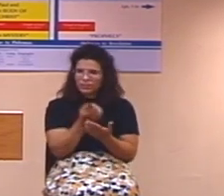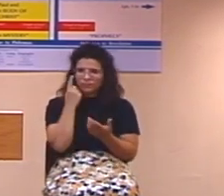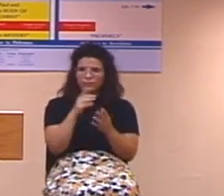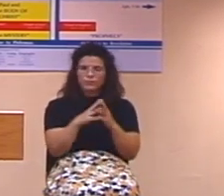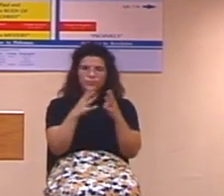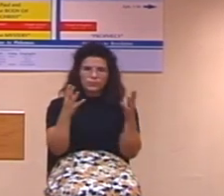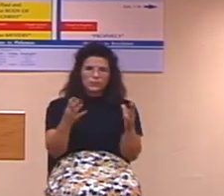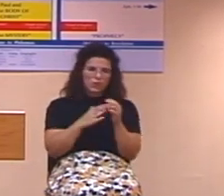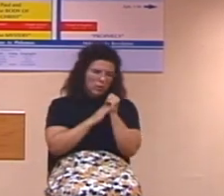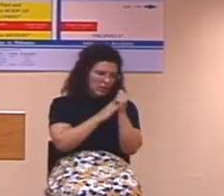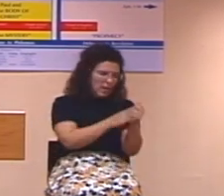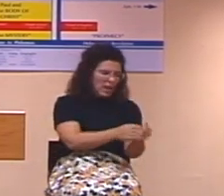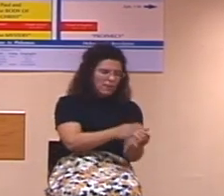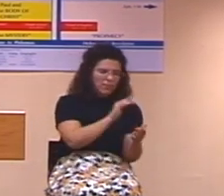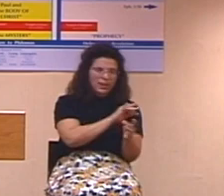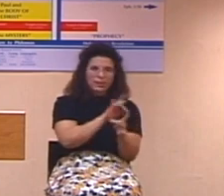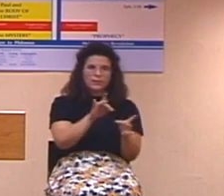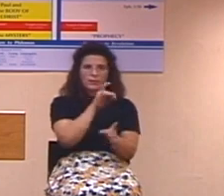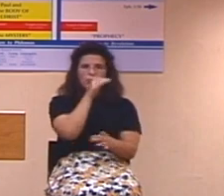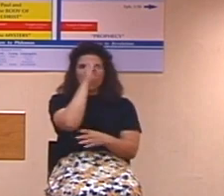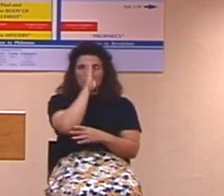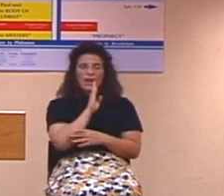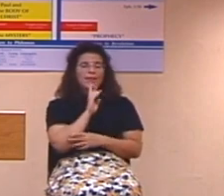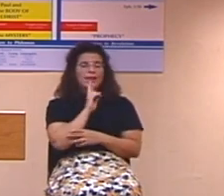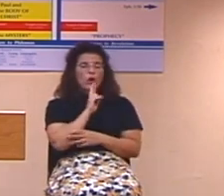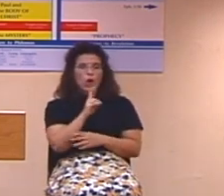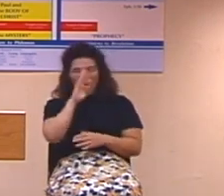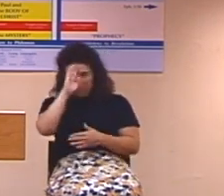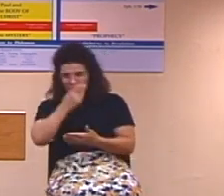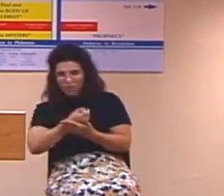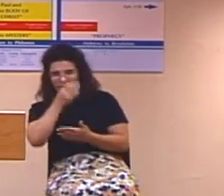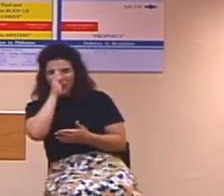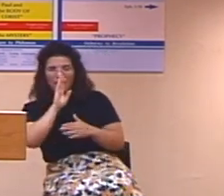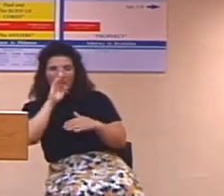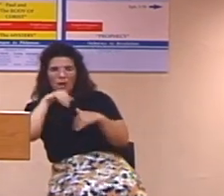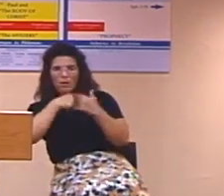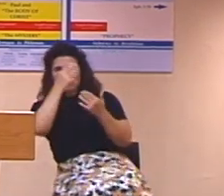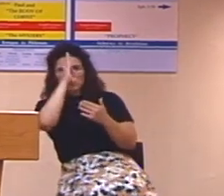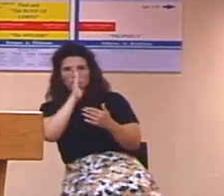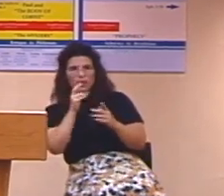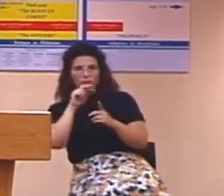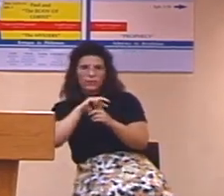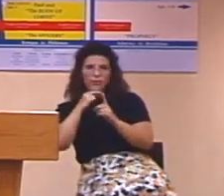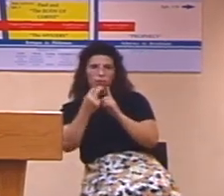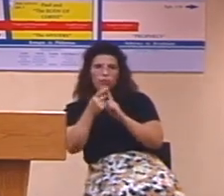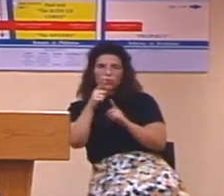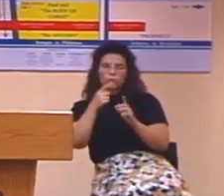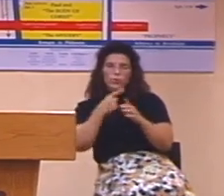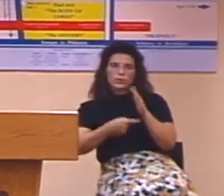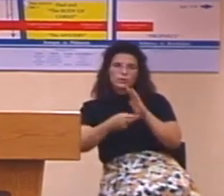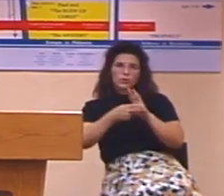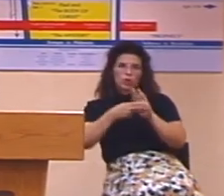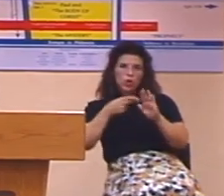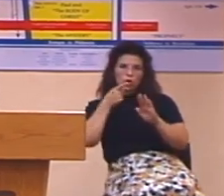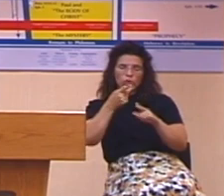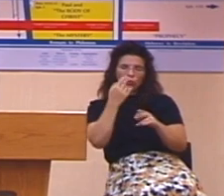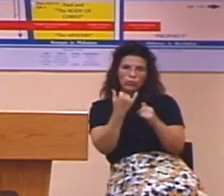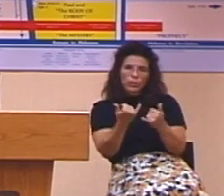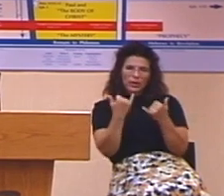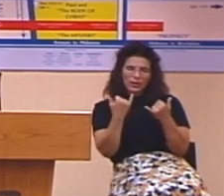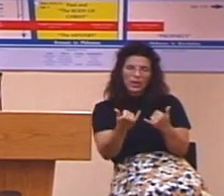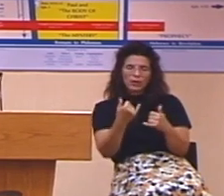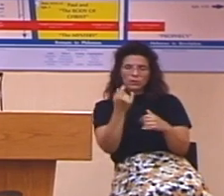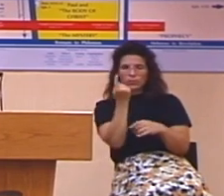many as are led by the Spirit of God, they are the sons of God. How does God view you? What does He call you right now? Something that in